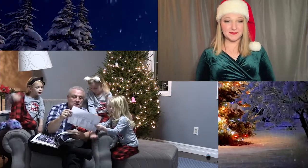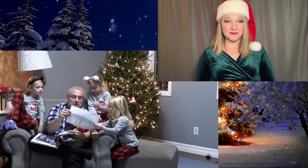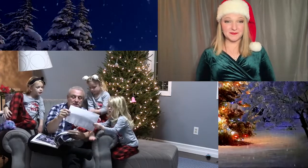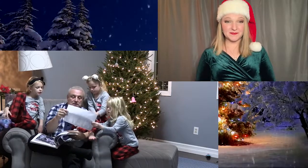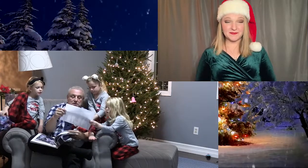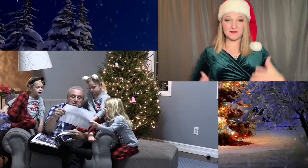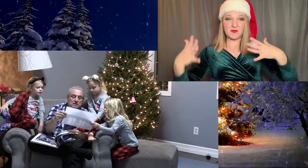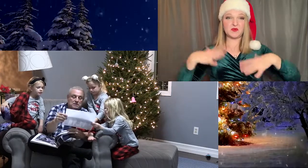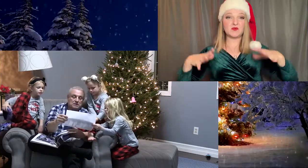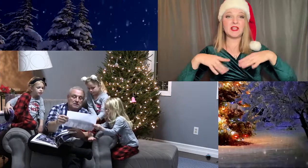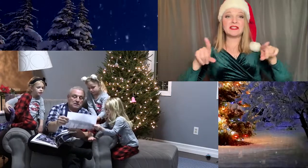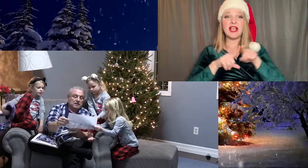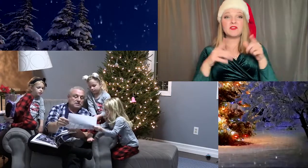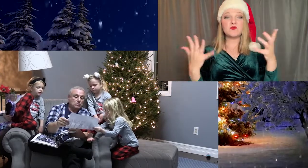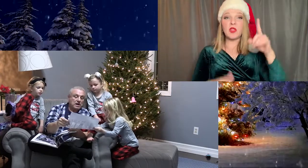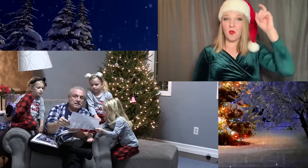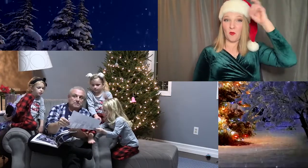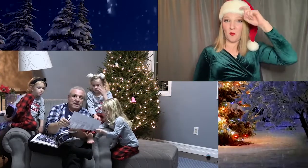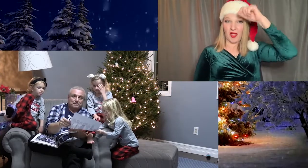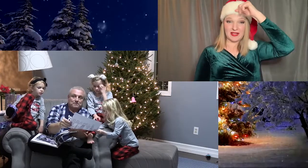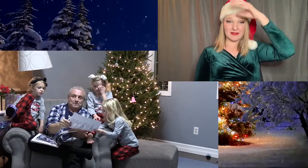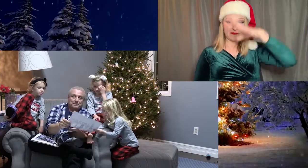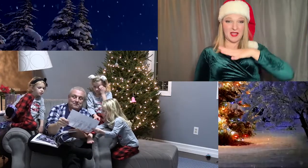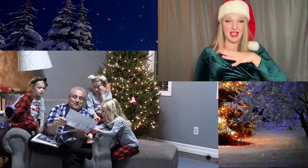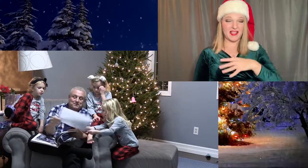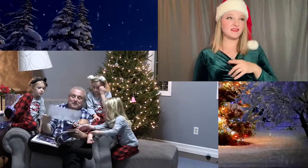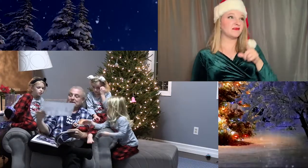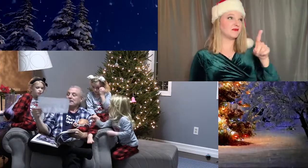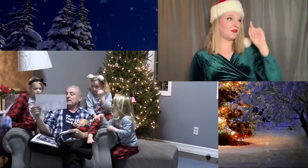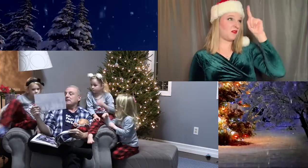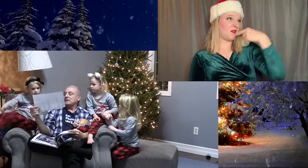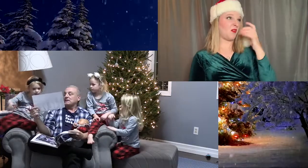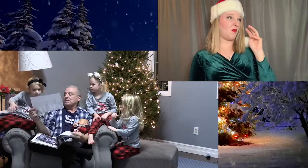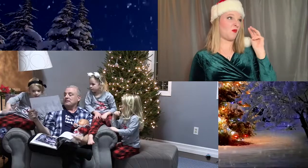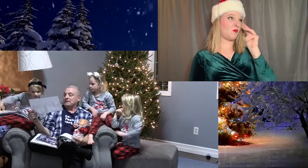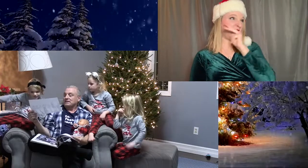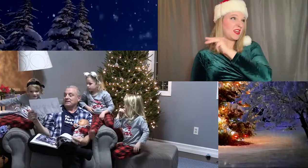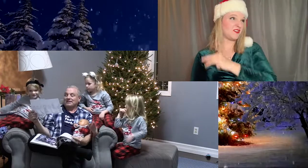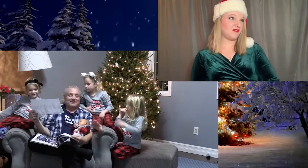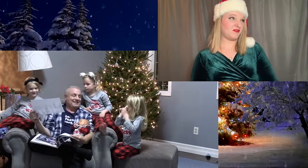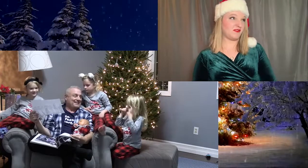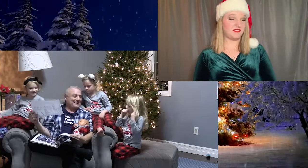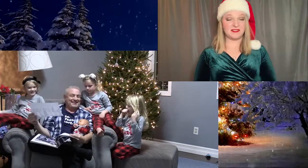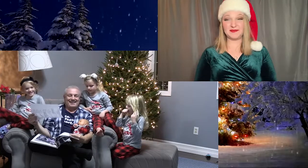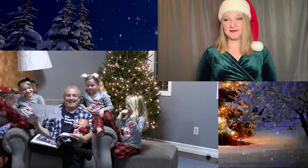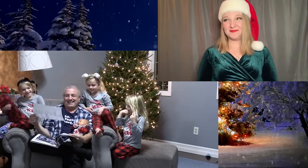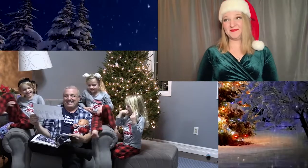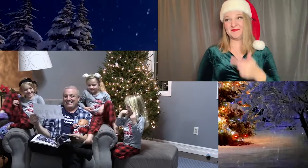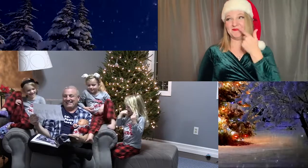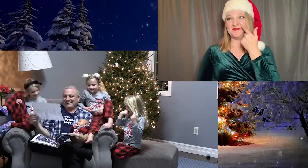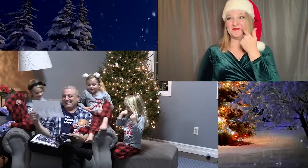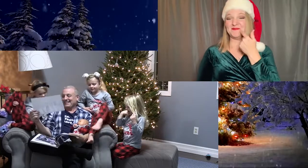Yep. I can see. What is he? He's a wise man. He looks weird.